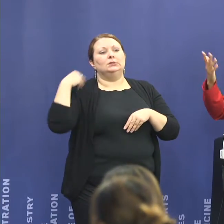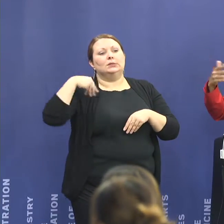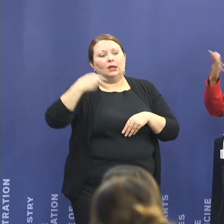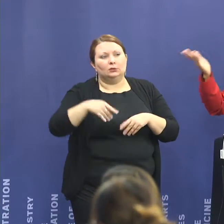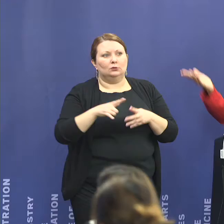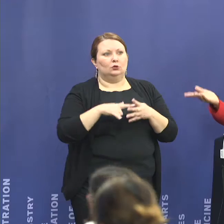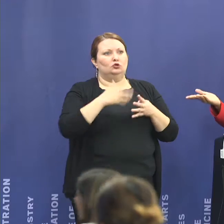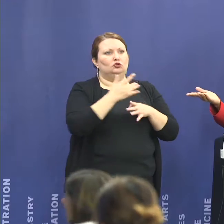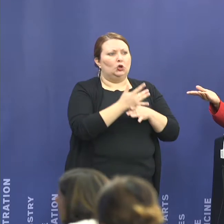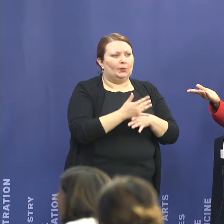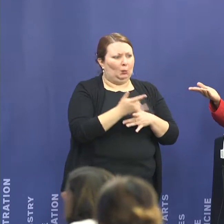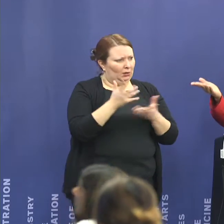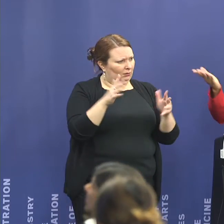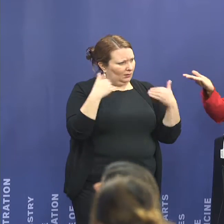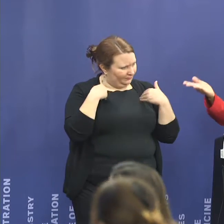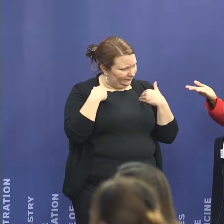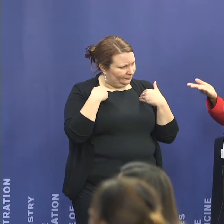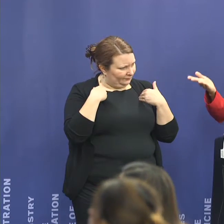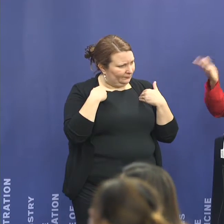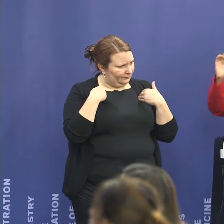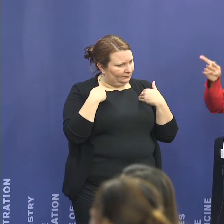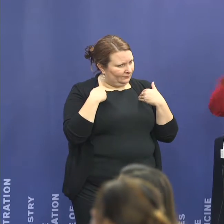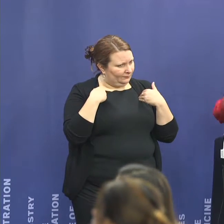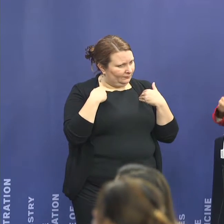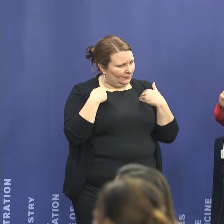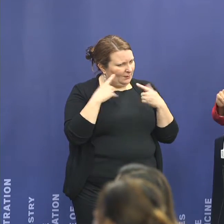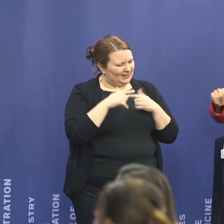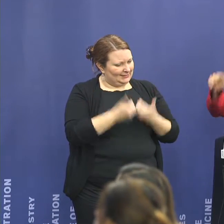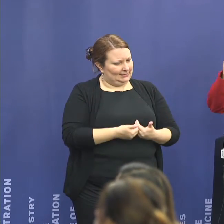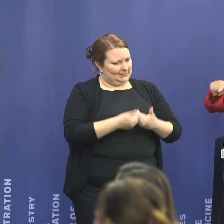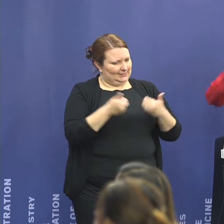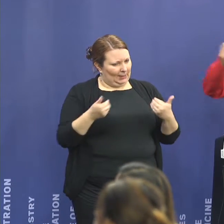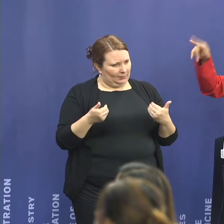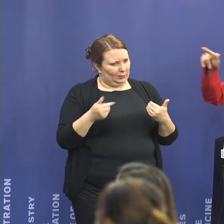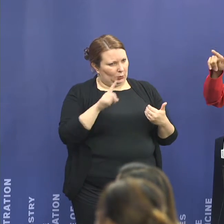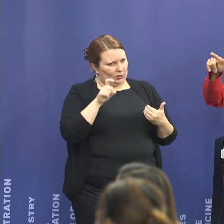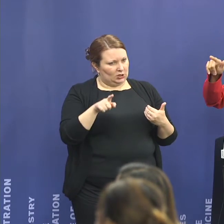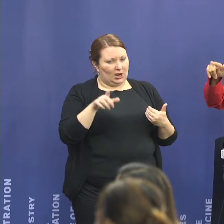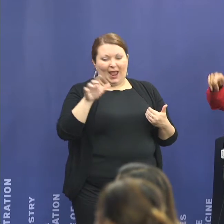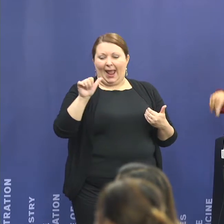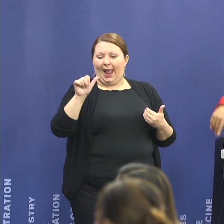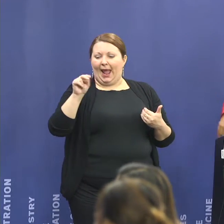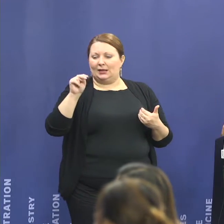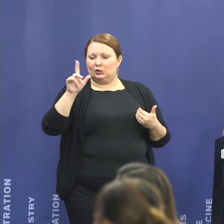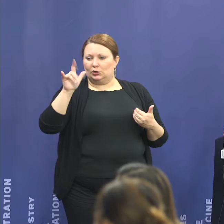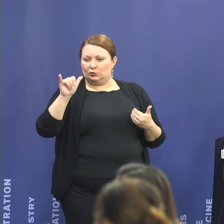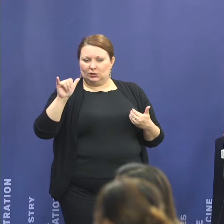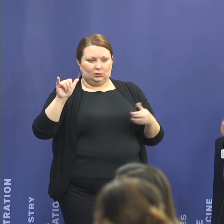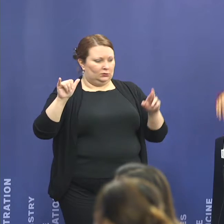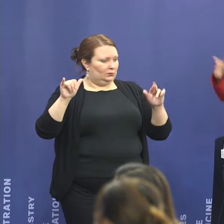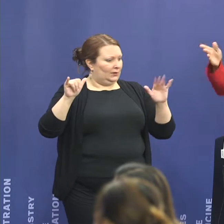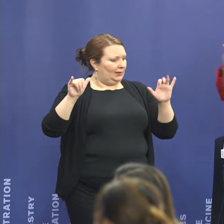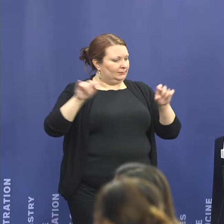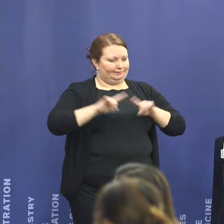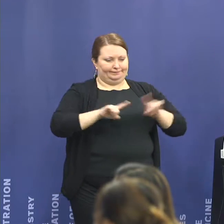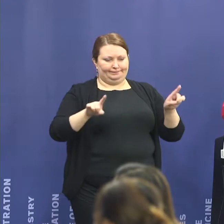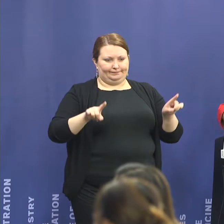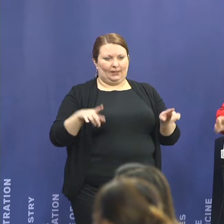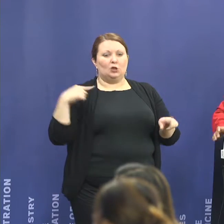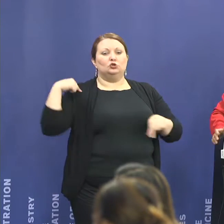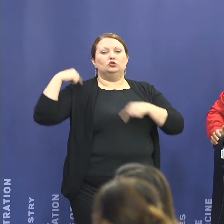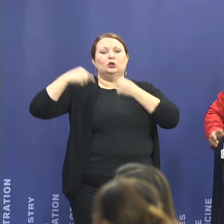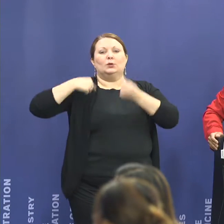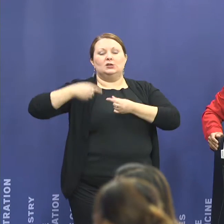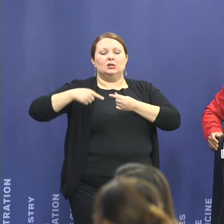here or German, we have that. We already have that question, but it's a separate question. Ancestry is not race, right? And then